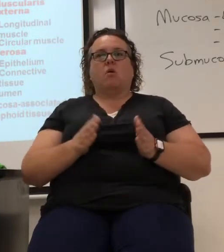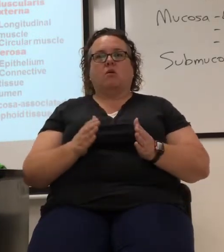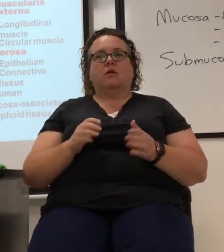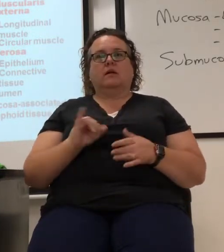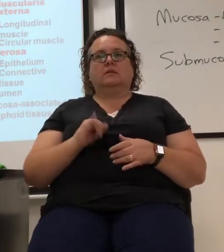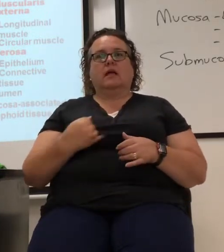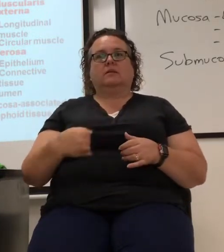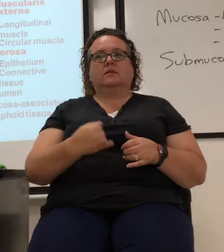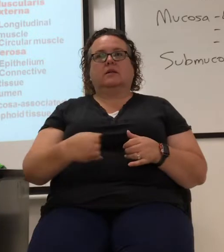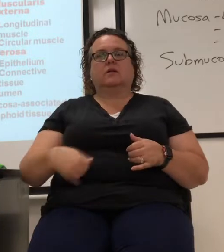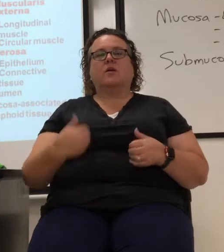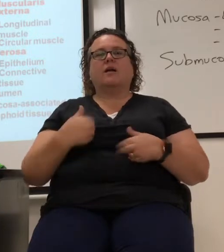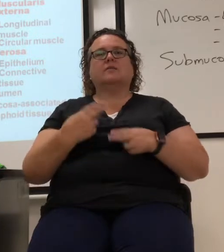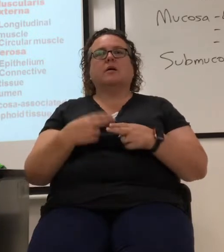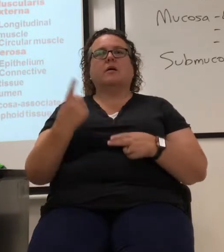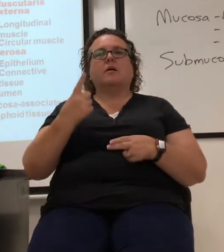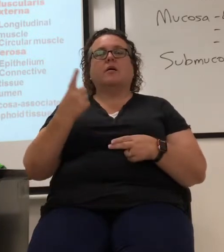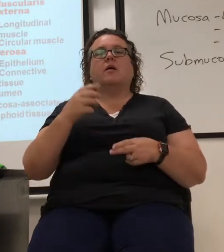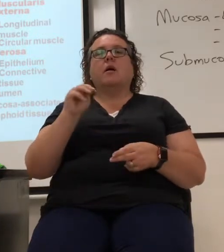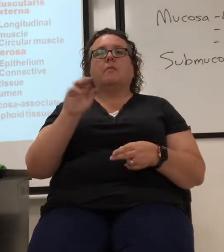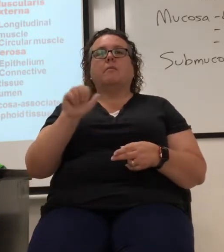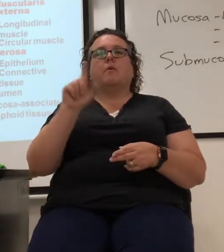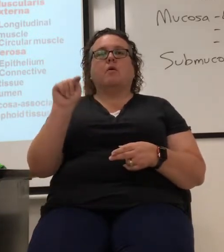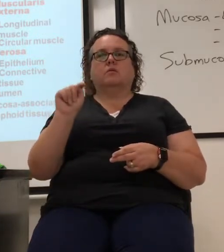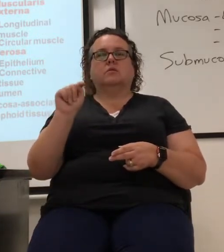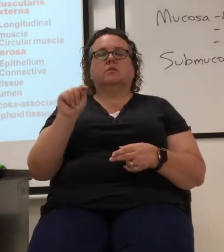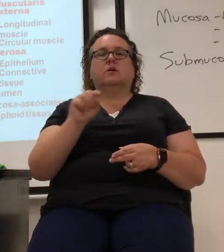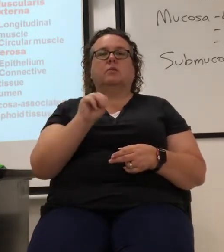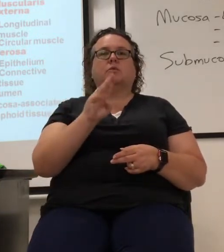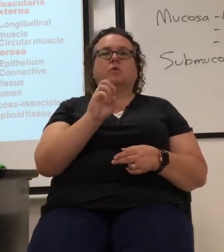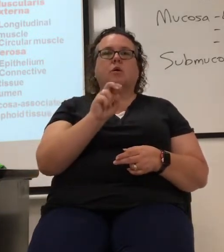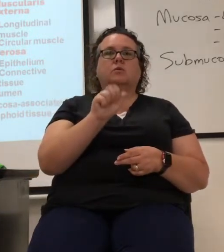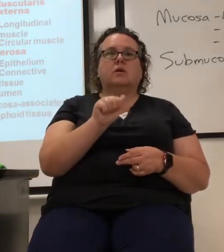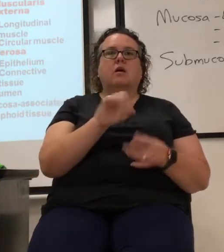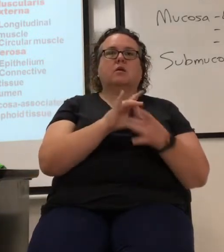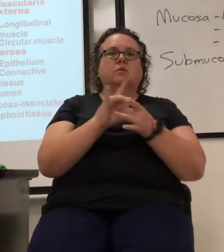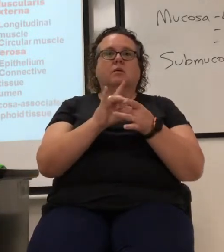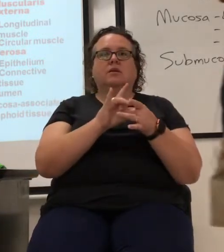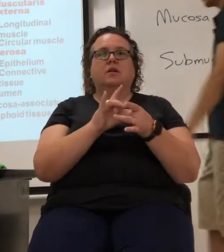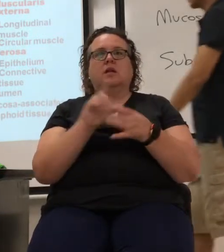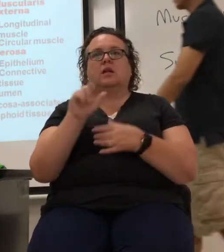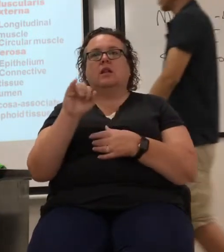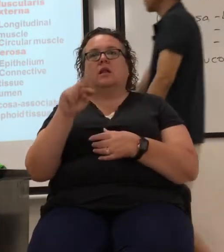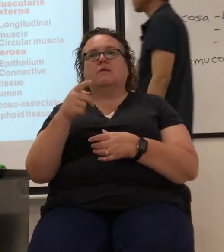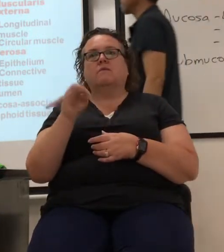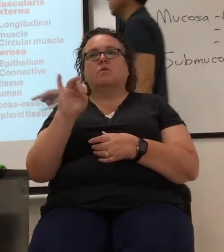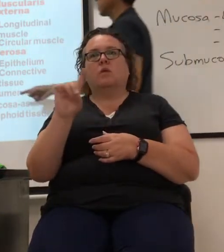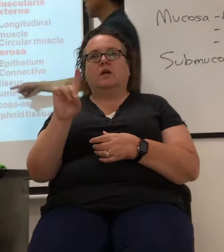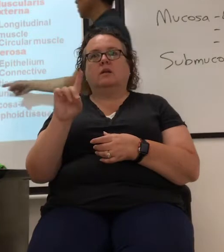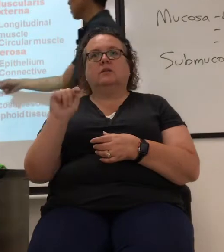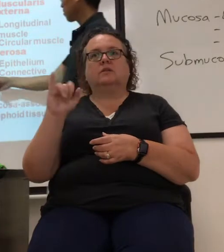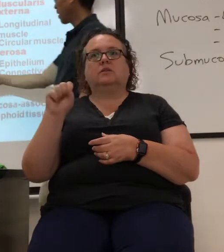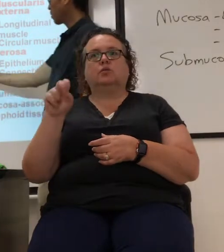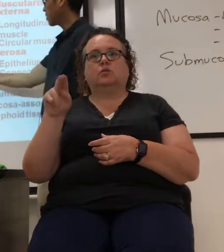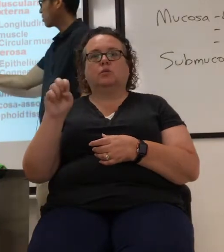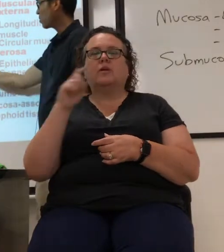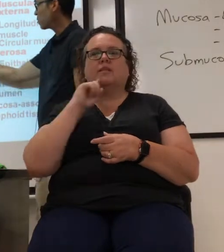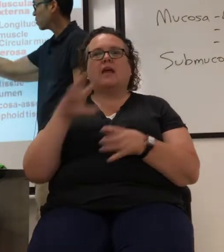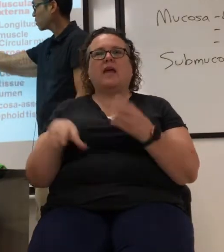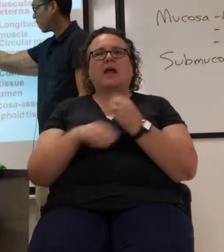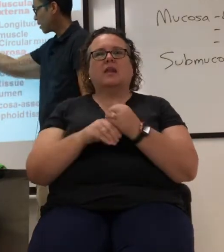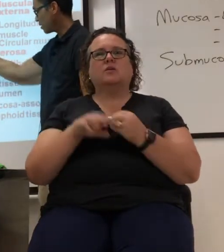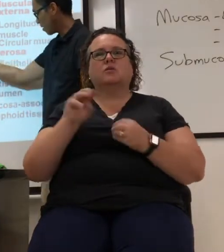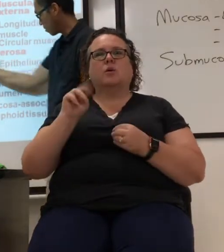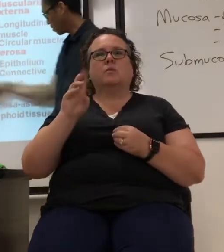called MALT, mucosa-associated lymphoid tissue. Now, they kind of put it in the mucosa, right here, these